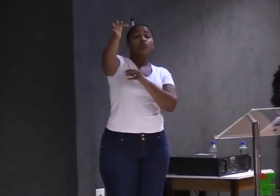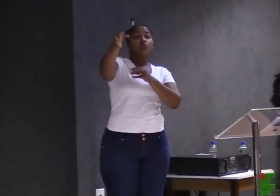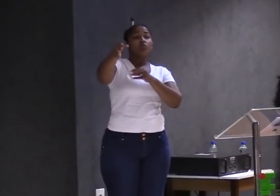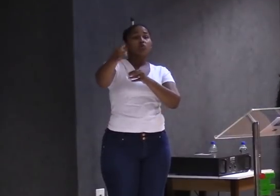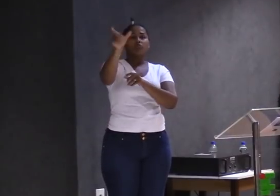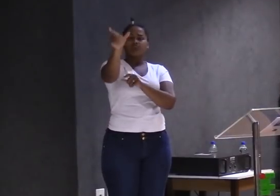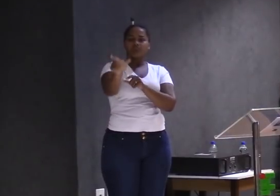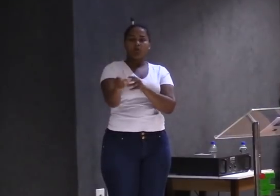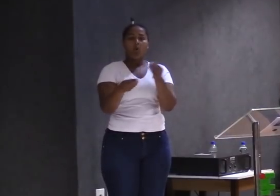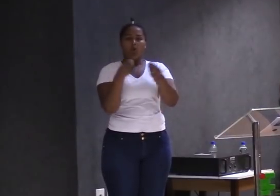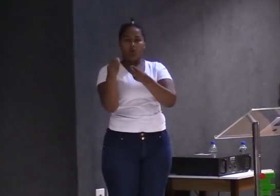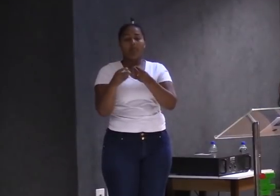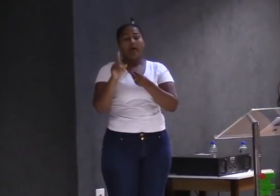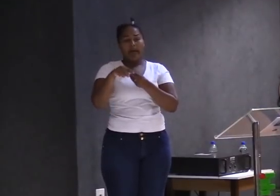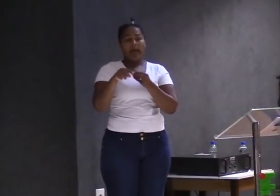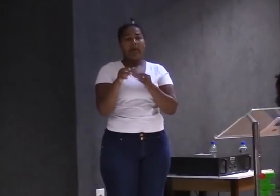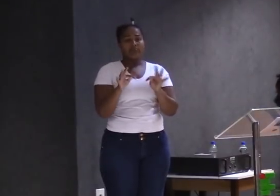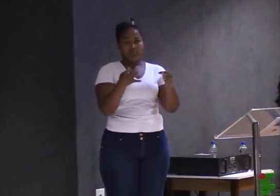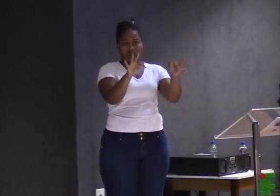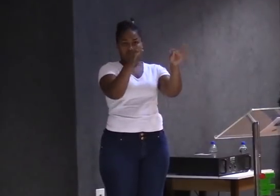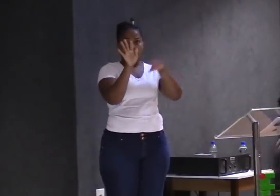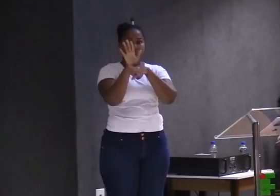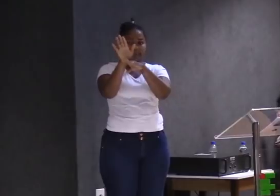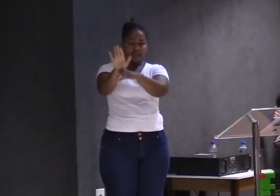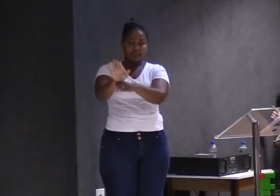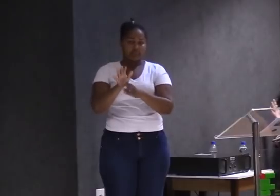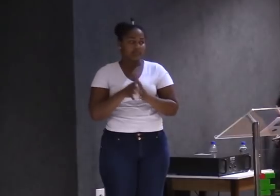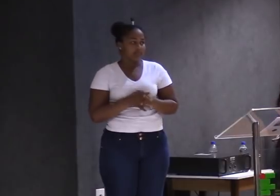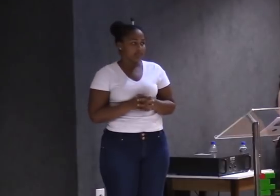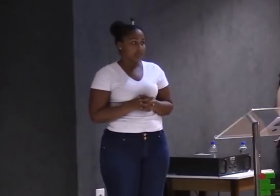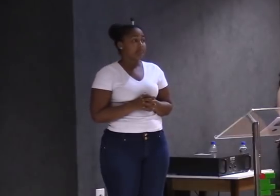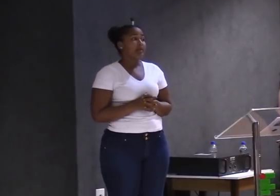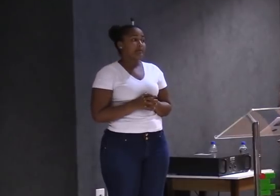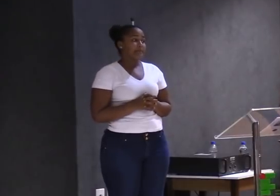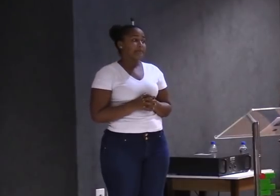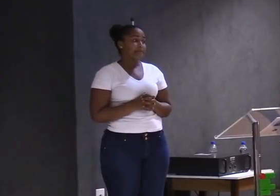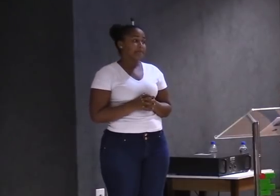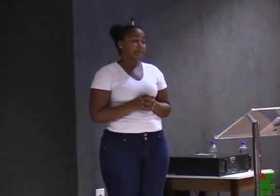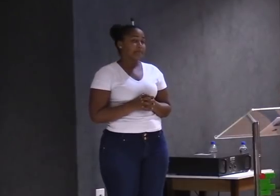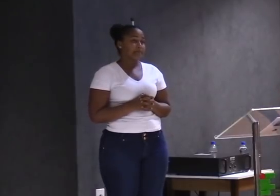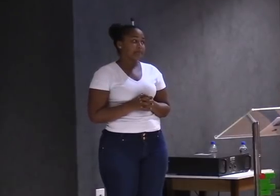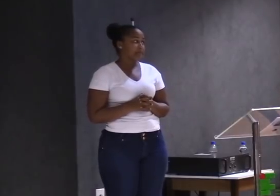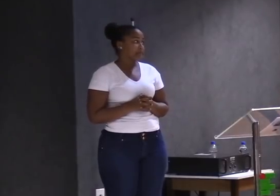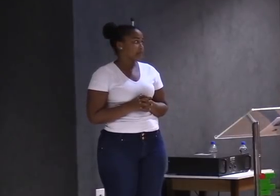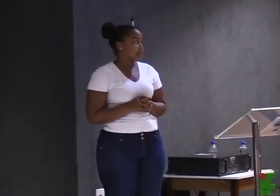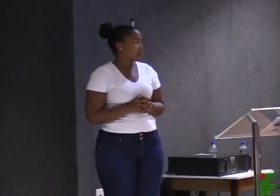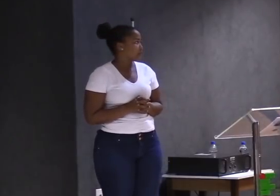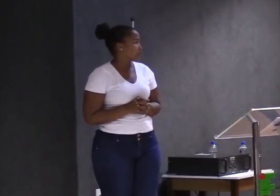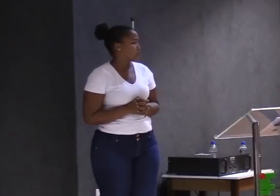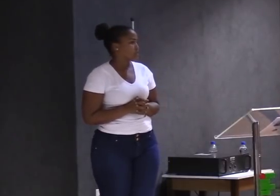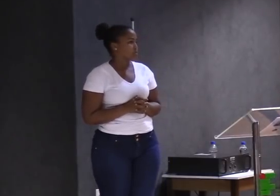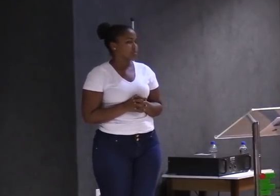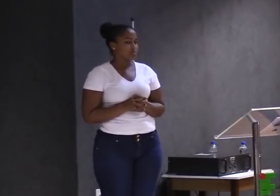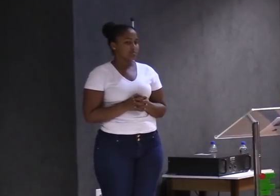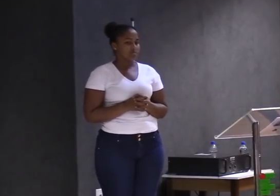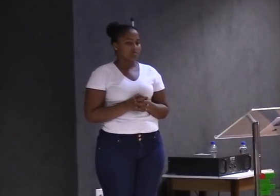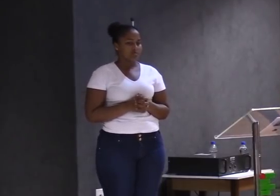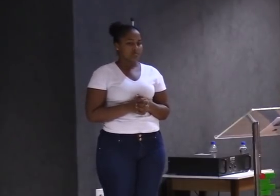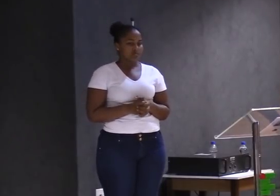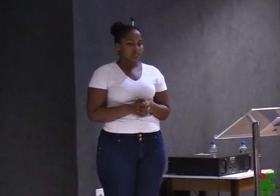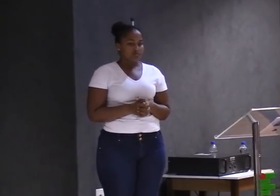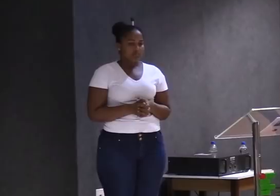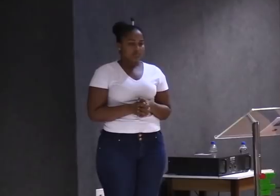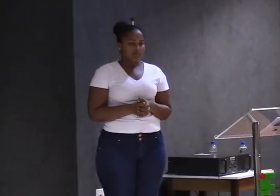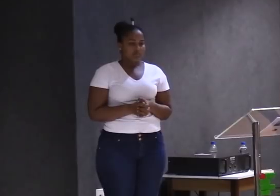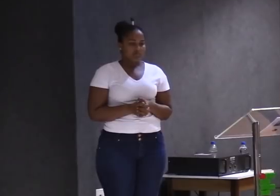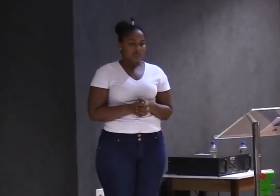área tecnológica, né? E é muito importante. And with these digital tools, we can